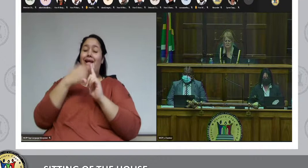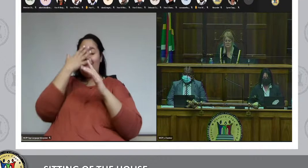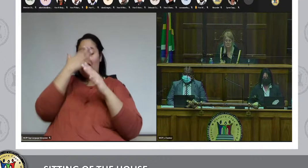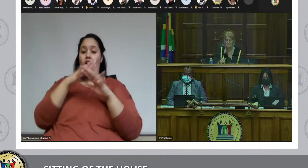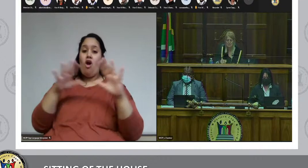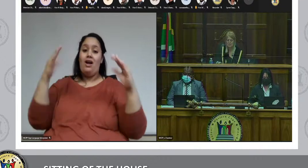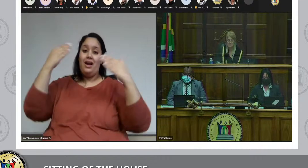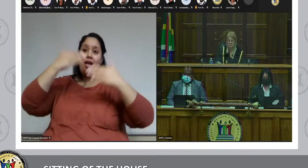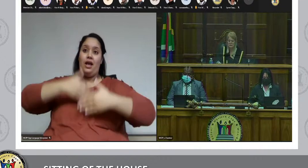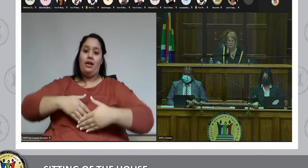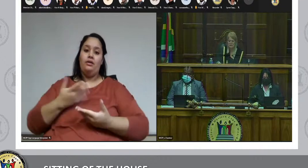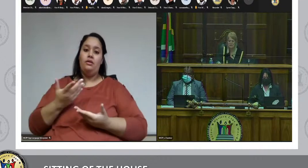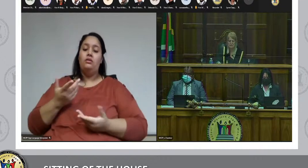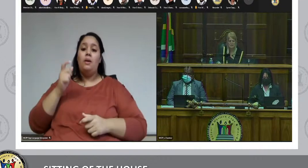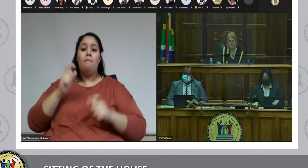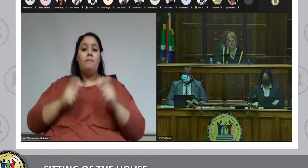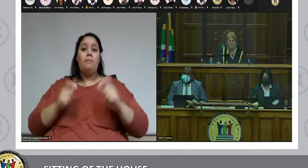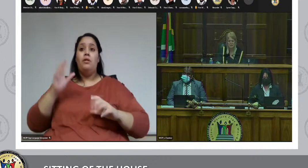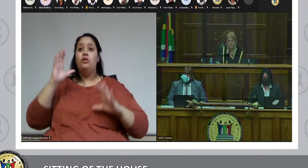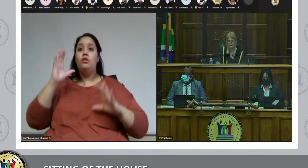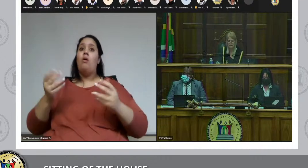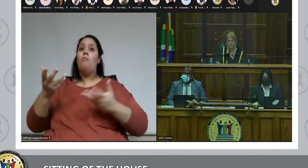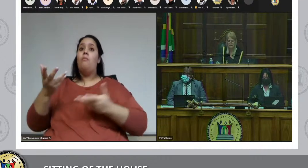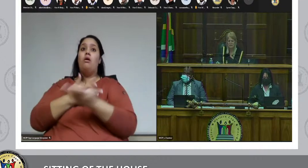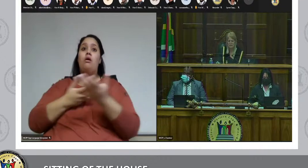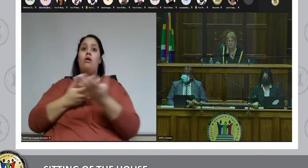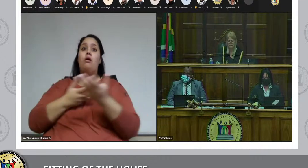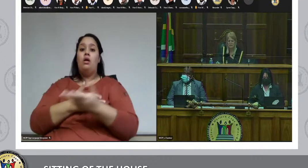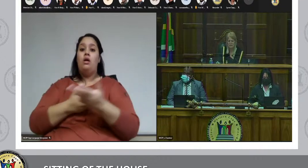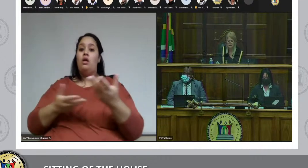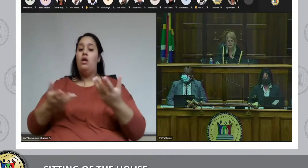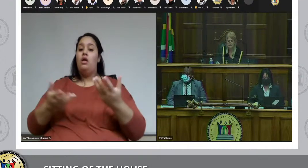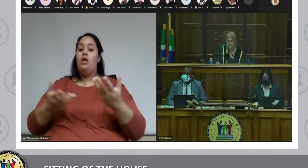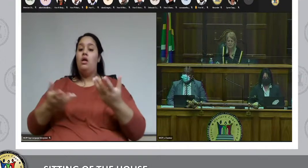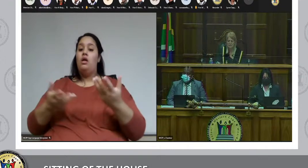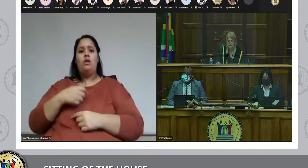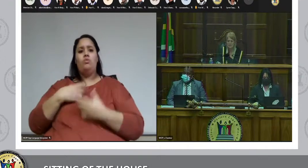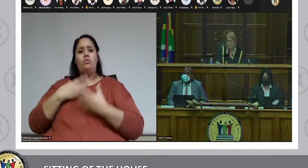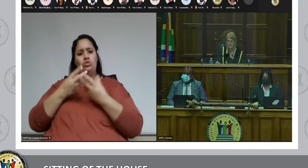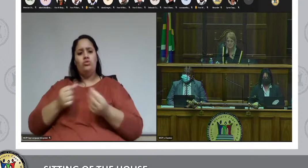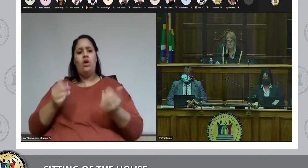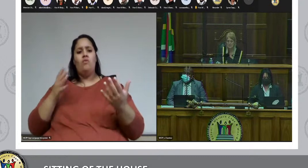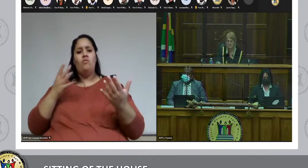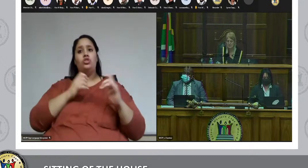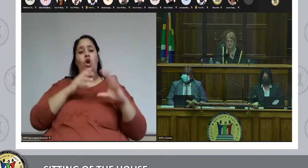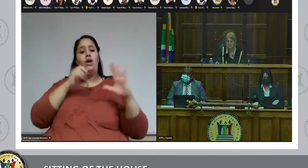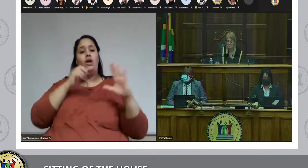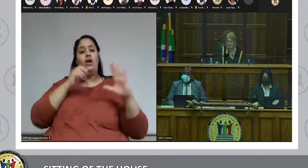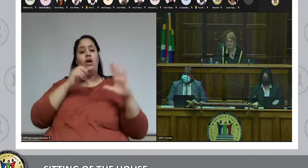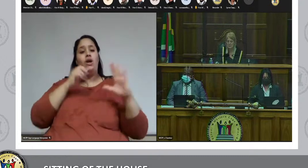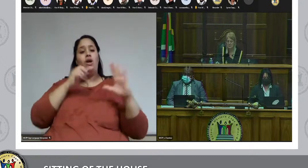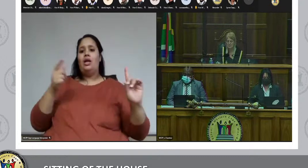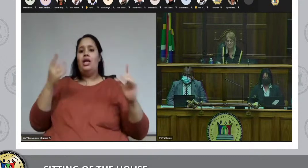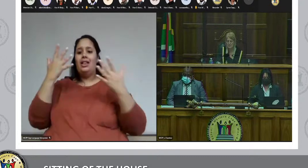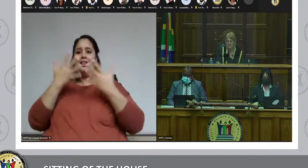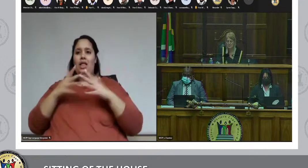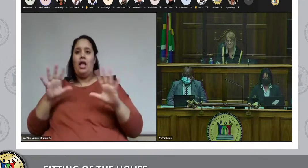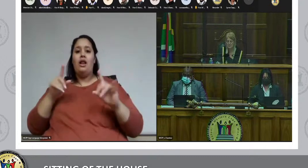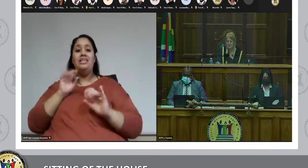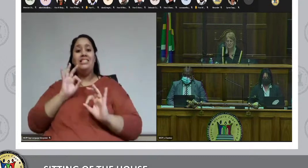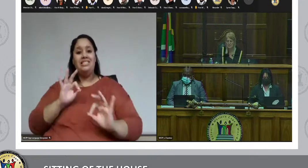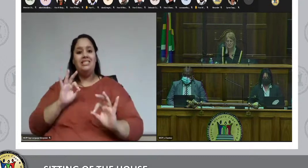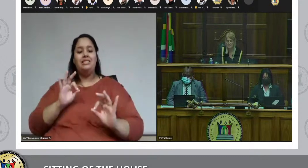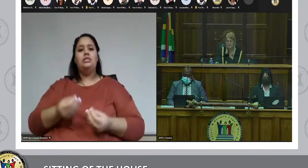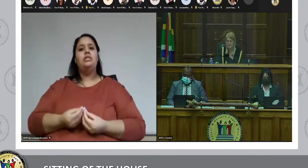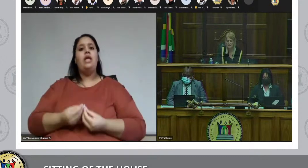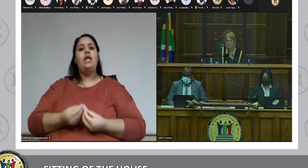And people don't stop talking, but on that meeting started at 6 and it finished at 10. And it's that sacrifice,